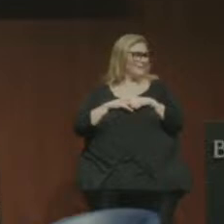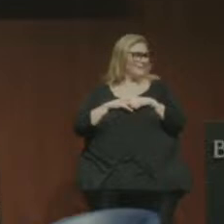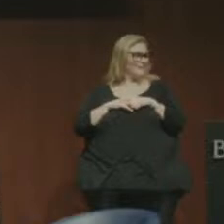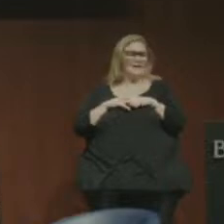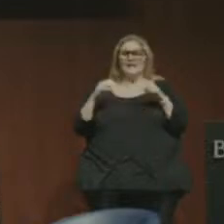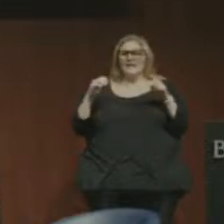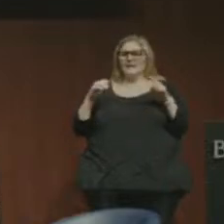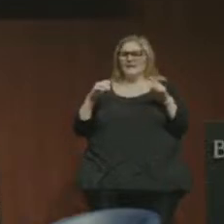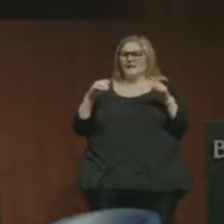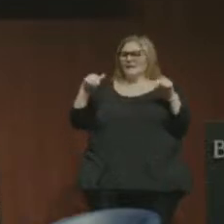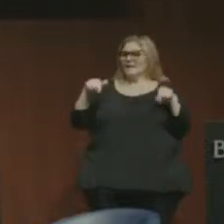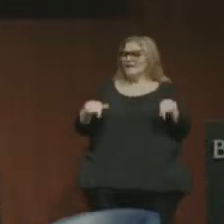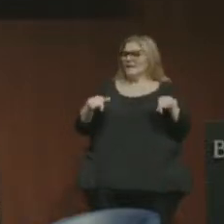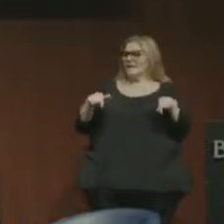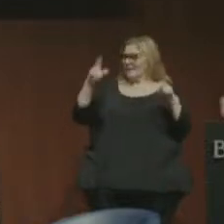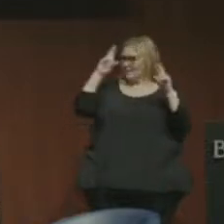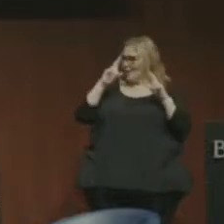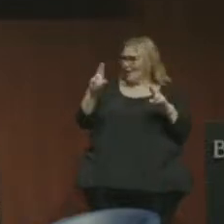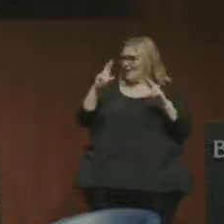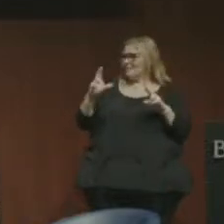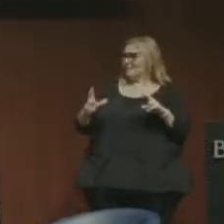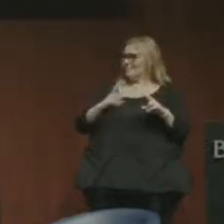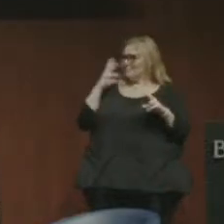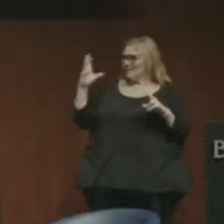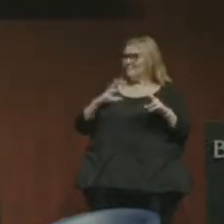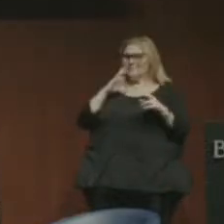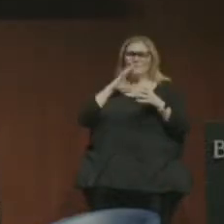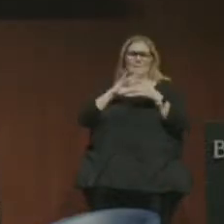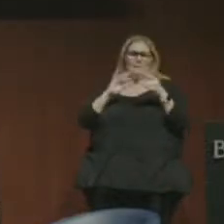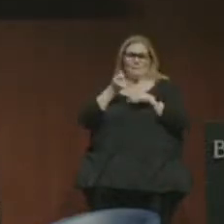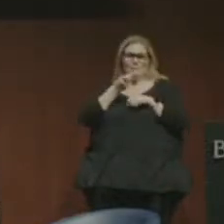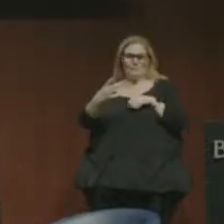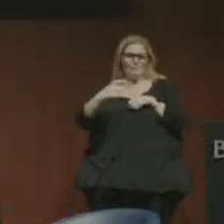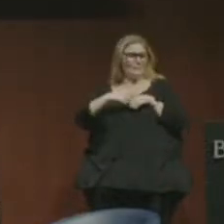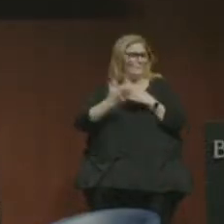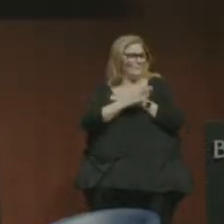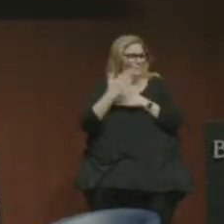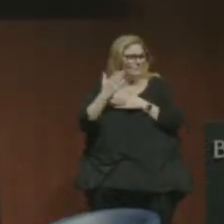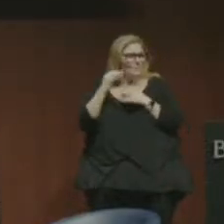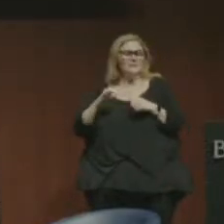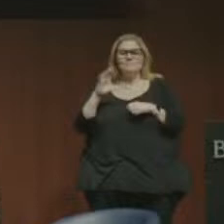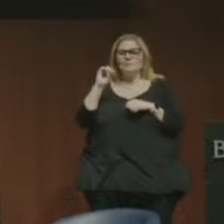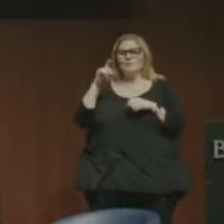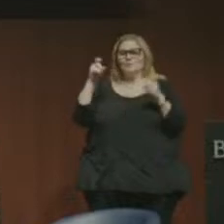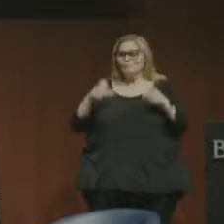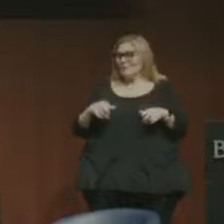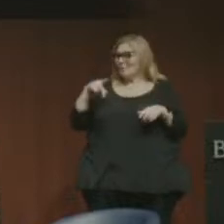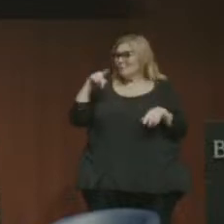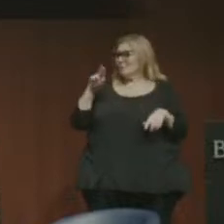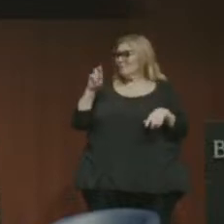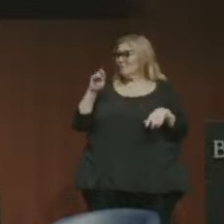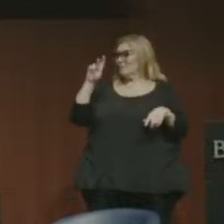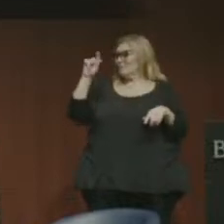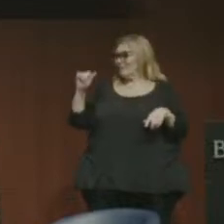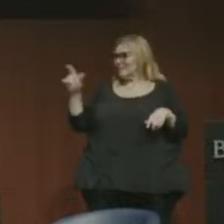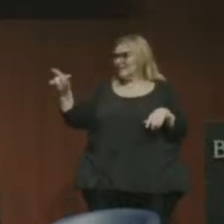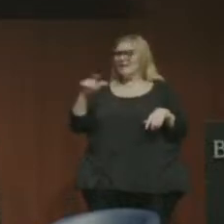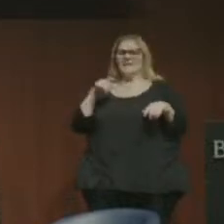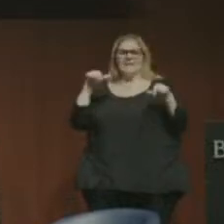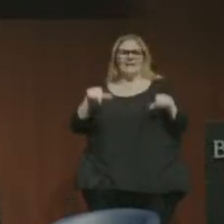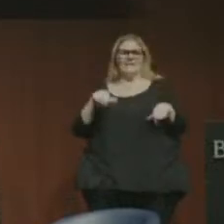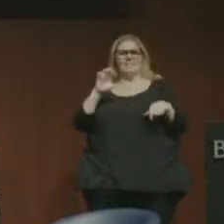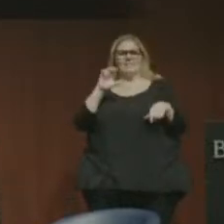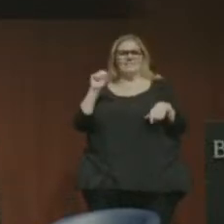And right now I have the honor and the privilege, as was mentioned several times this morning, to be the co-director with Primala Nadison of the